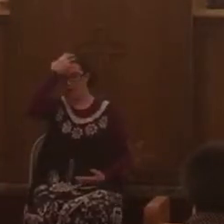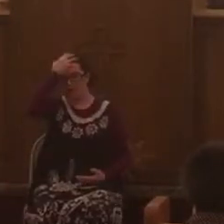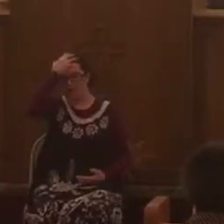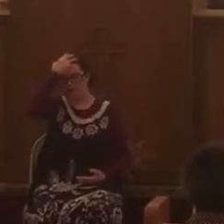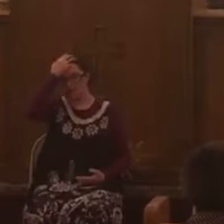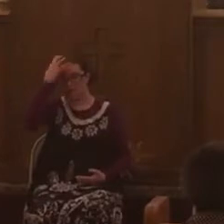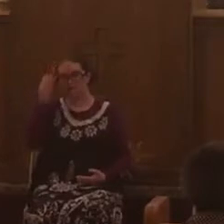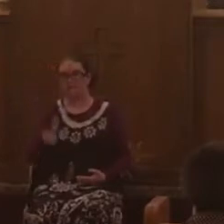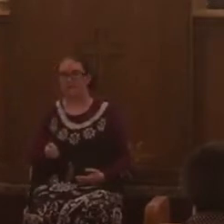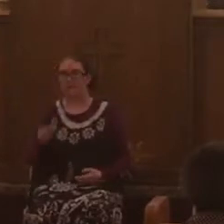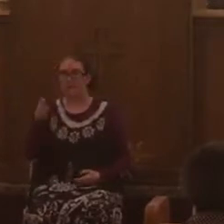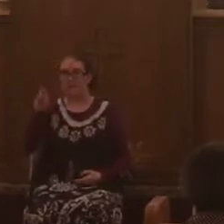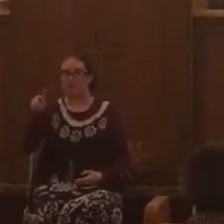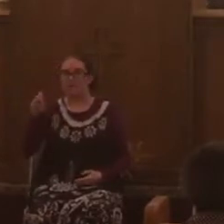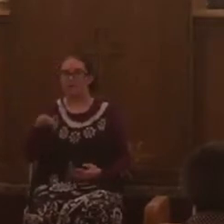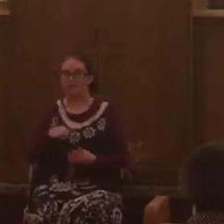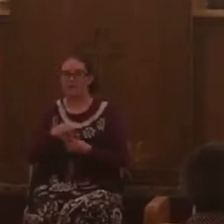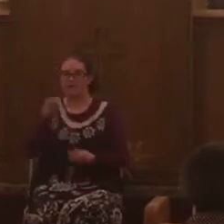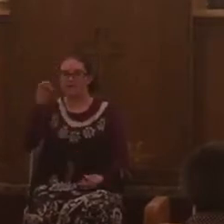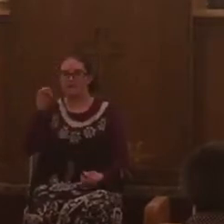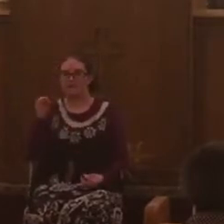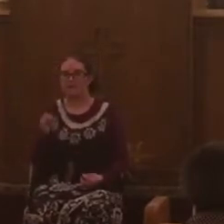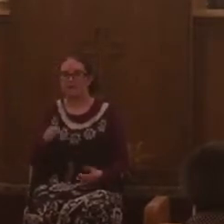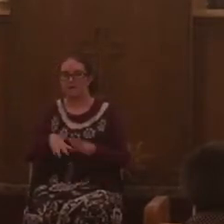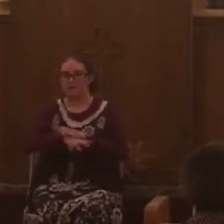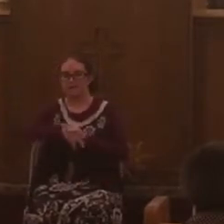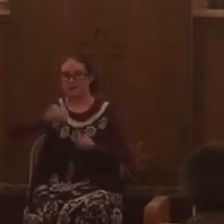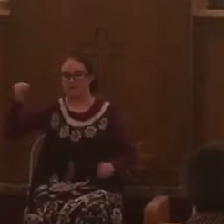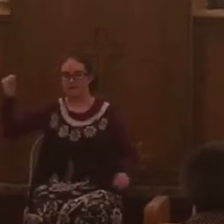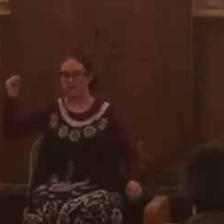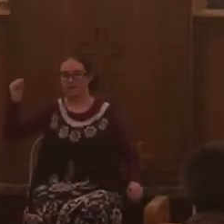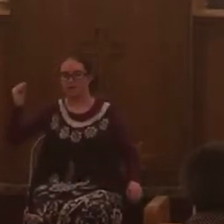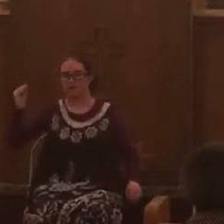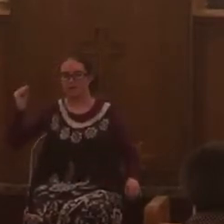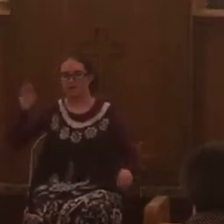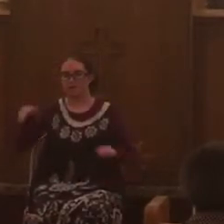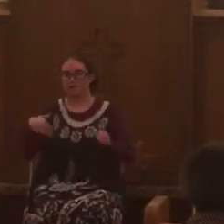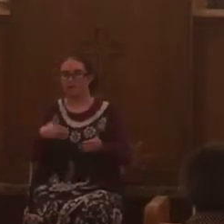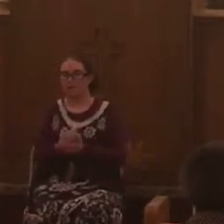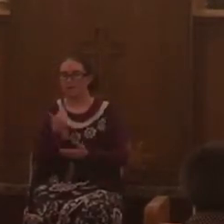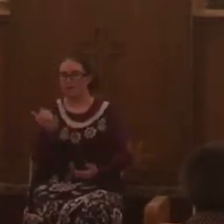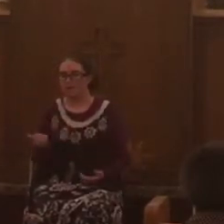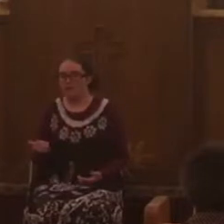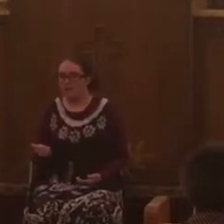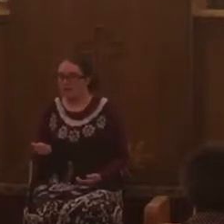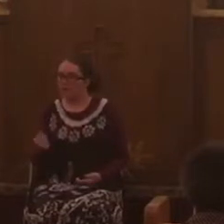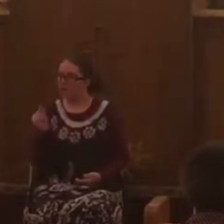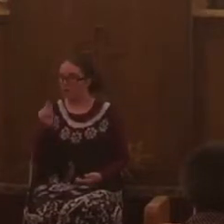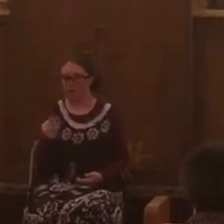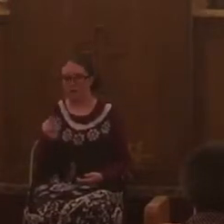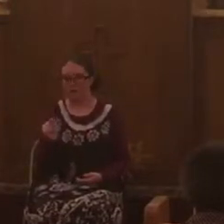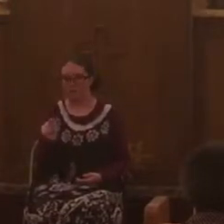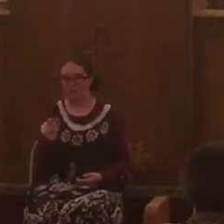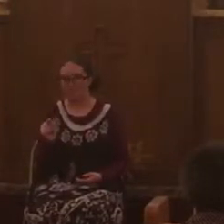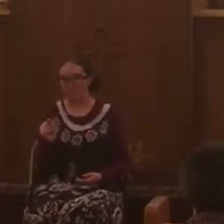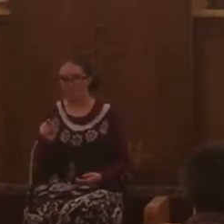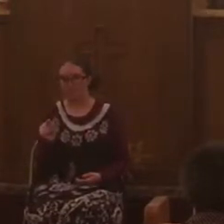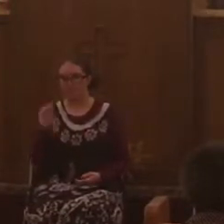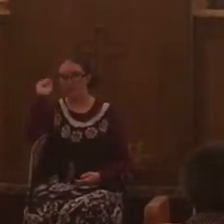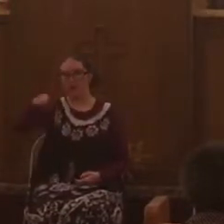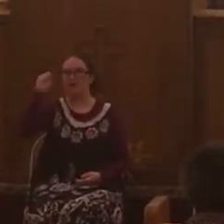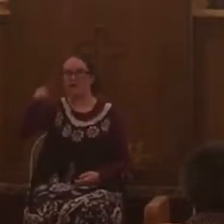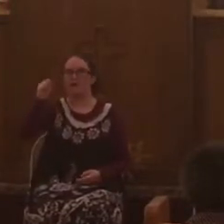And he loosened it a little more. And when he did, I said it again, Jesus! And when he said it that time, amen, that demon threw that kid across the